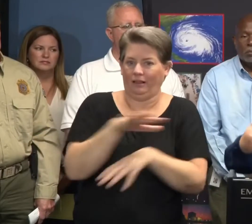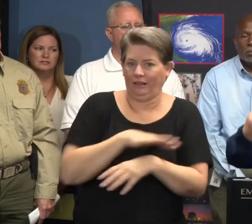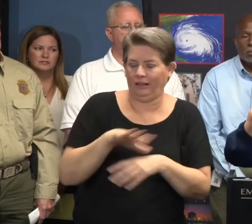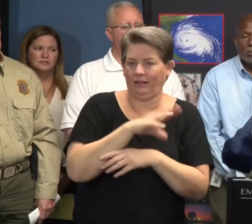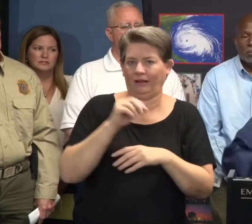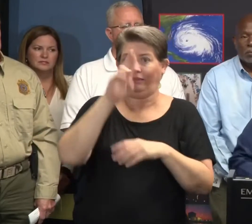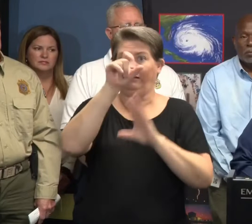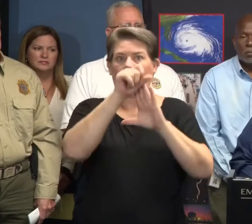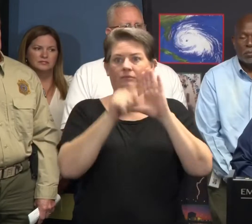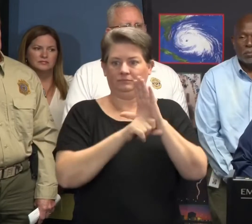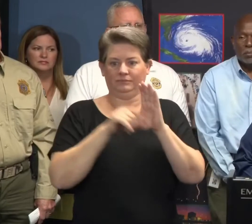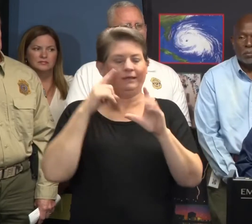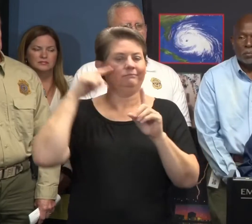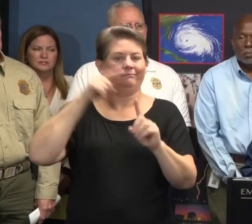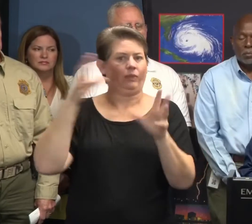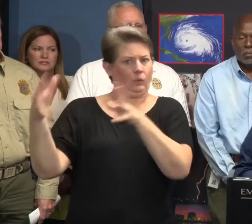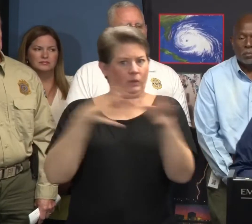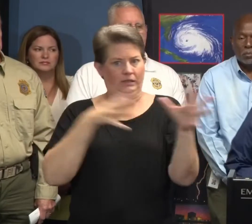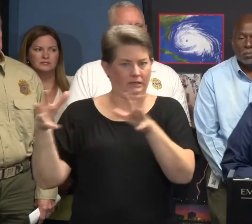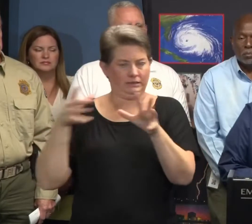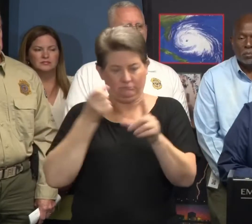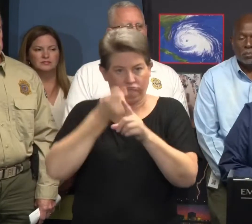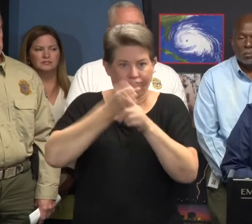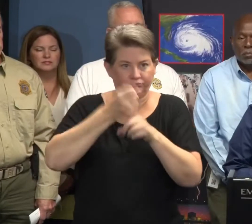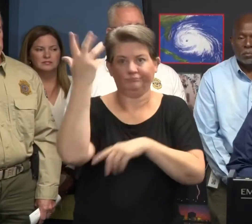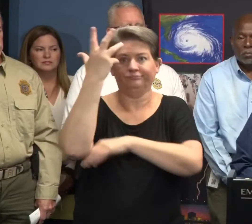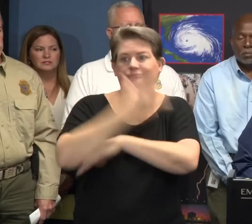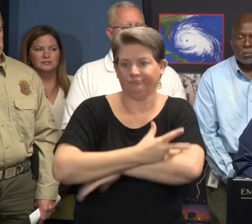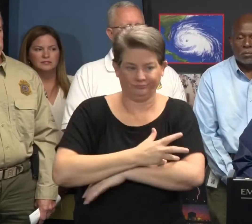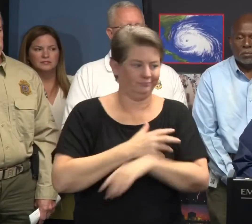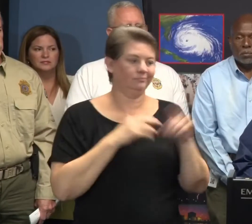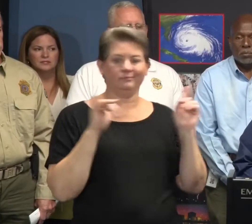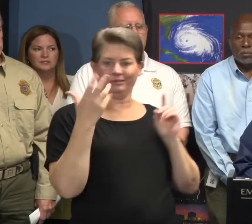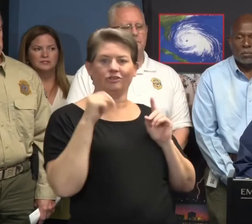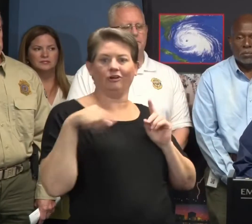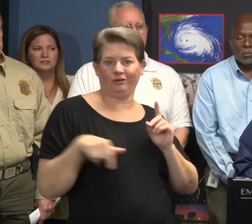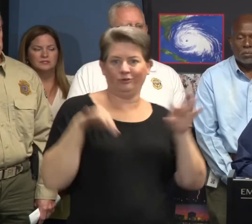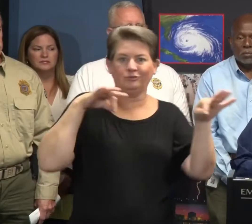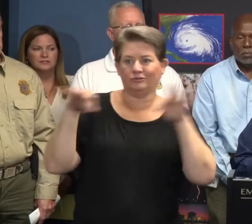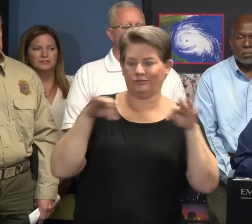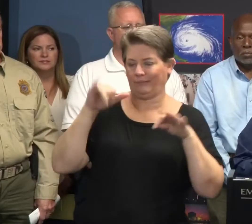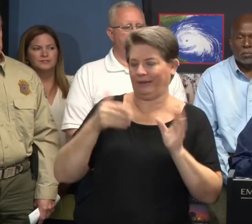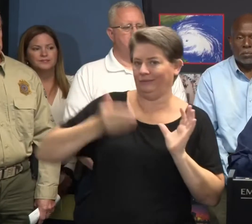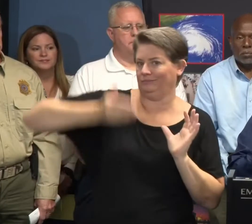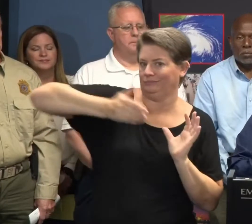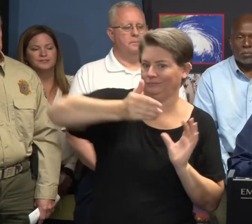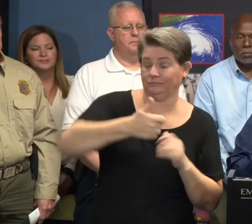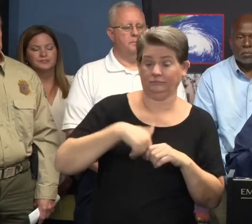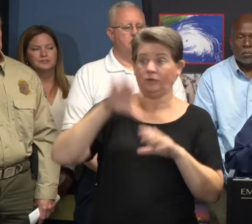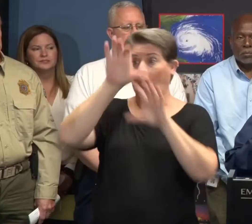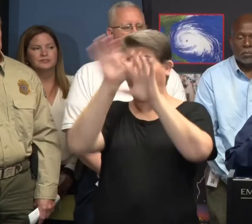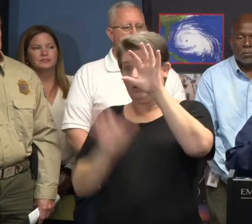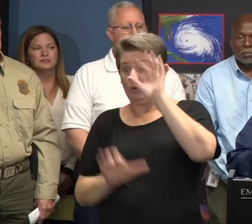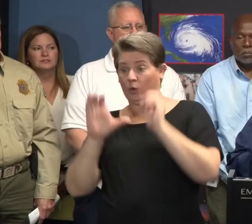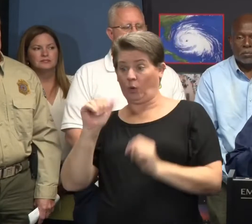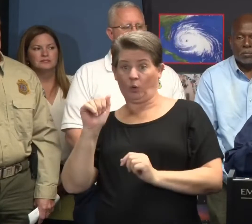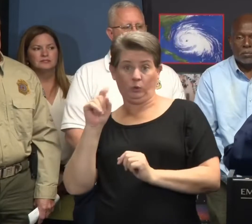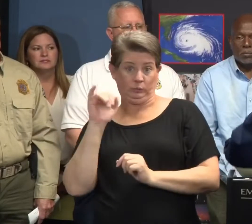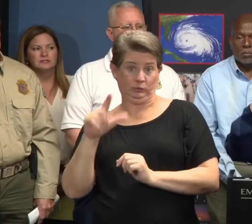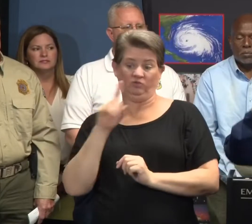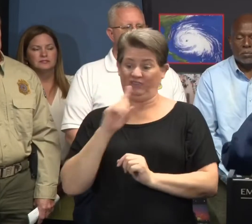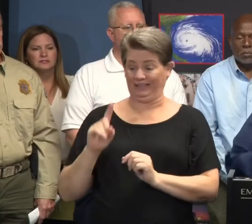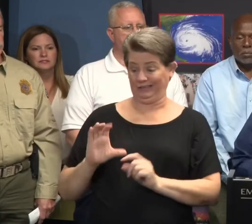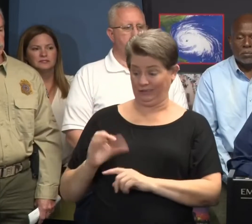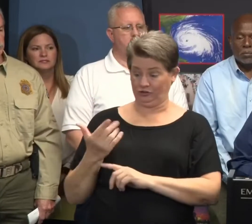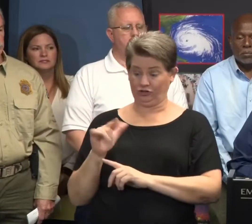strong gusts move through the state, as described by John Q. with the Weather Service. Of course, in the coastal areas, really from